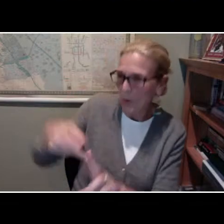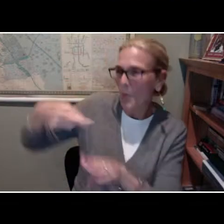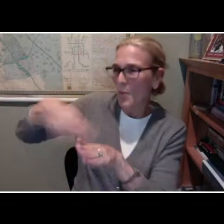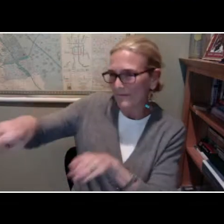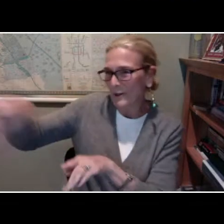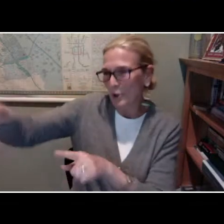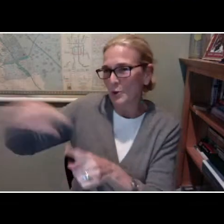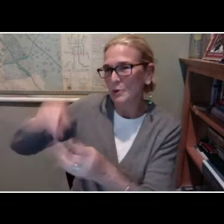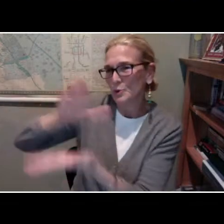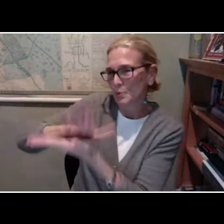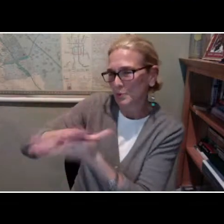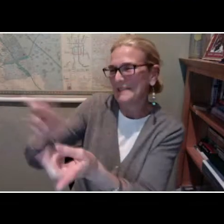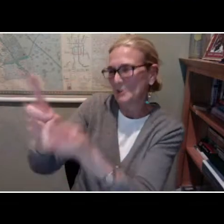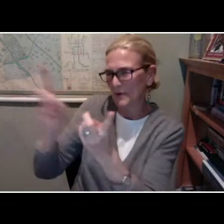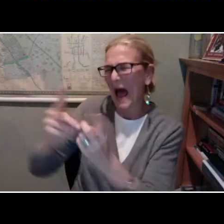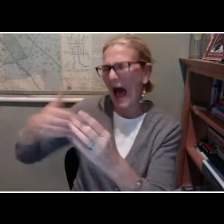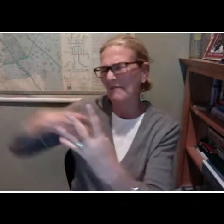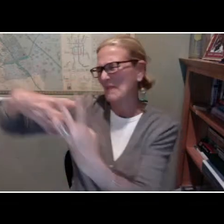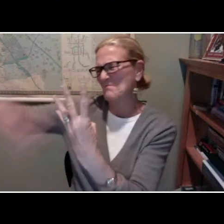name